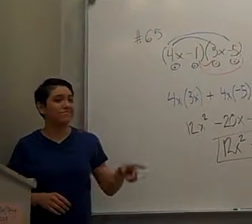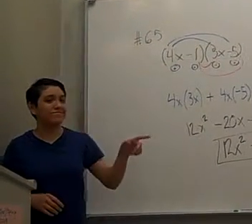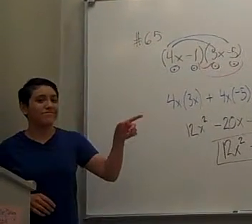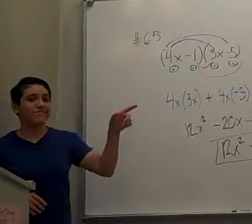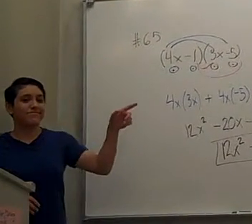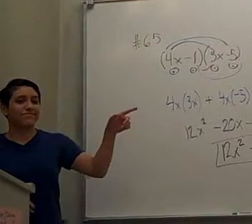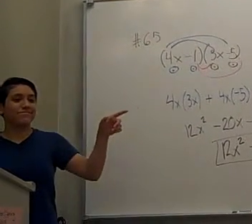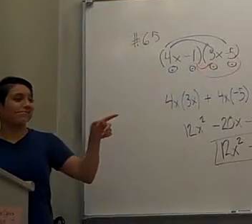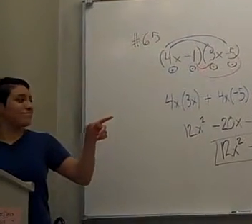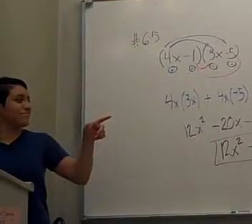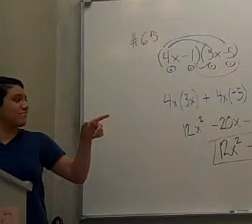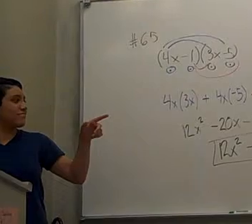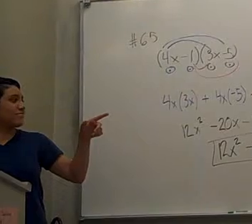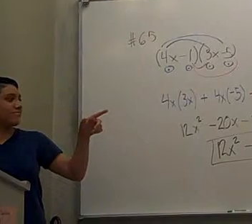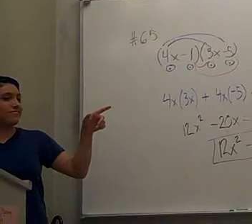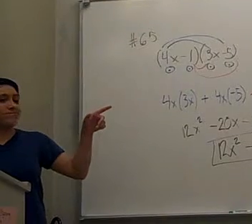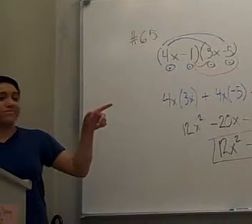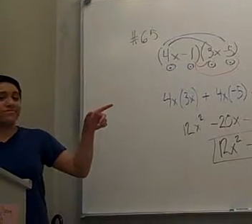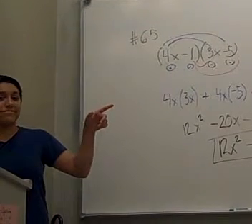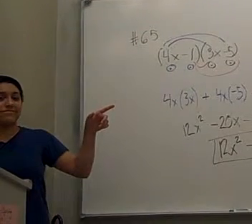I prefer to think about it this way.